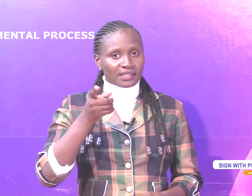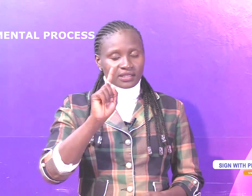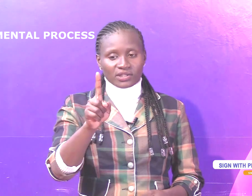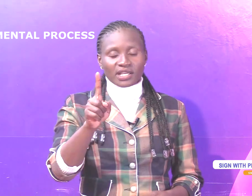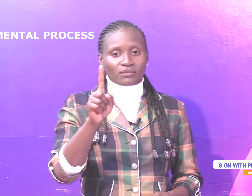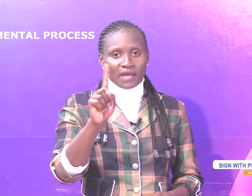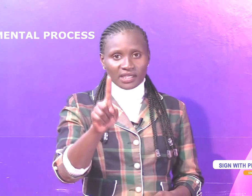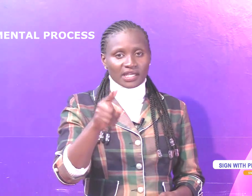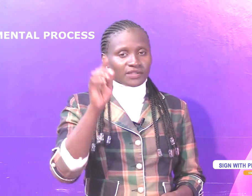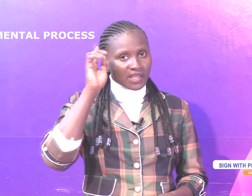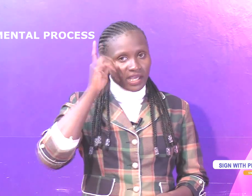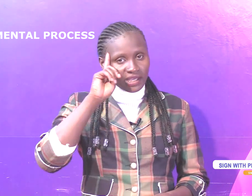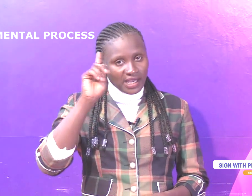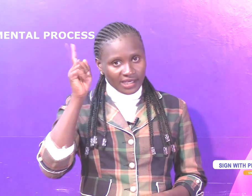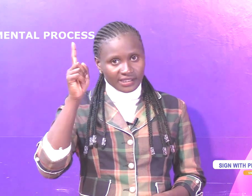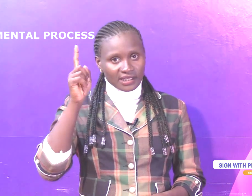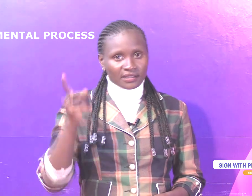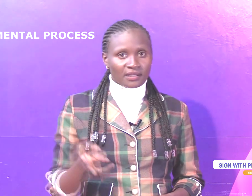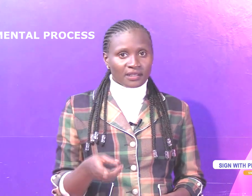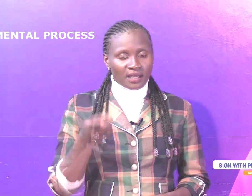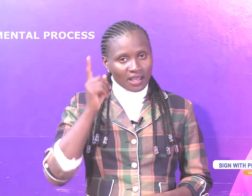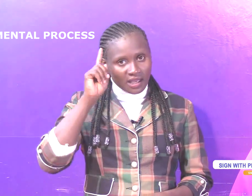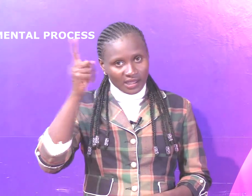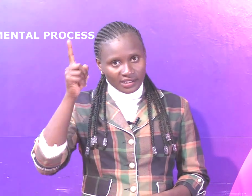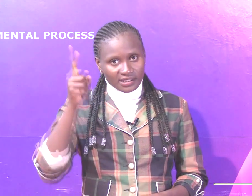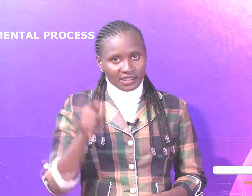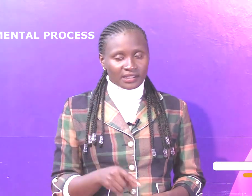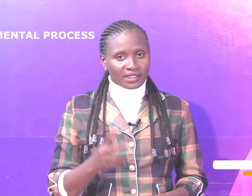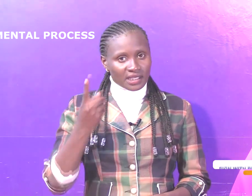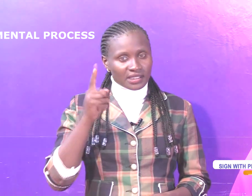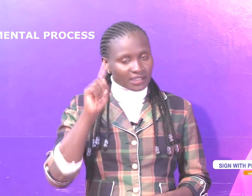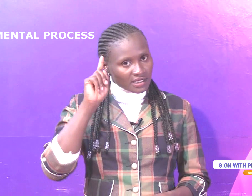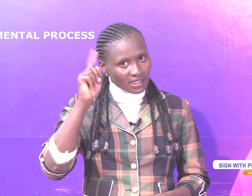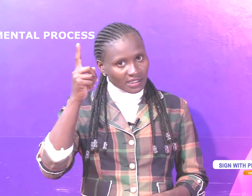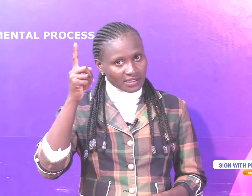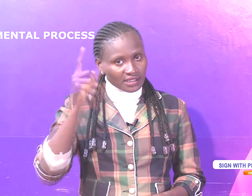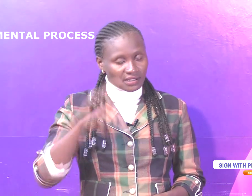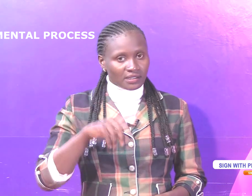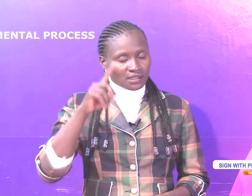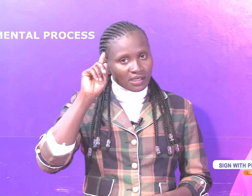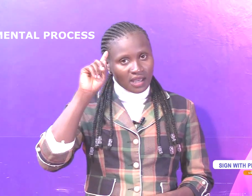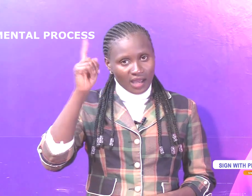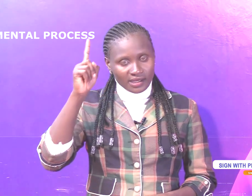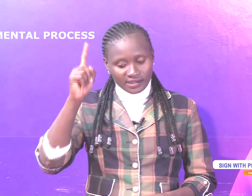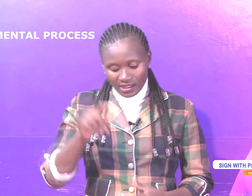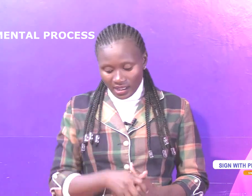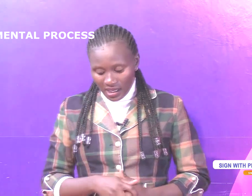using an index finger. Understand, understand, like this. Understand, understand. And then you also